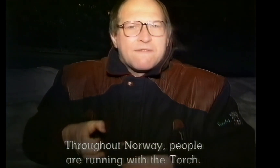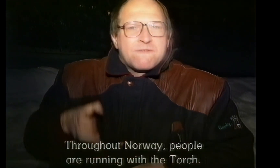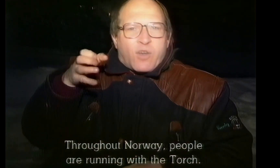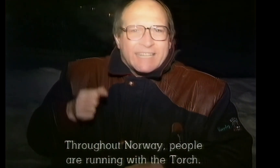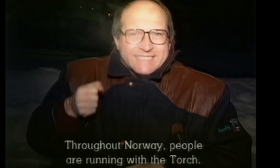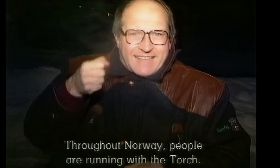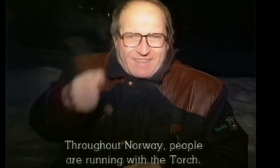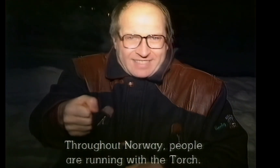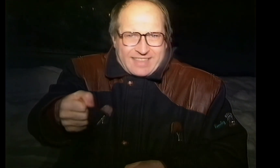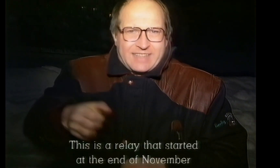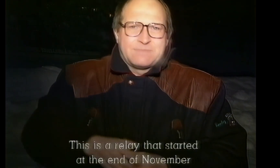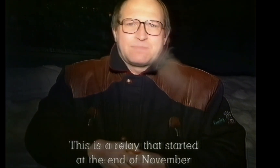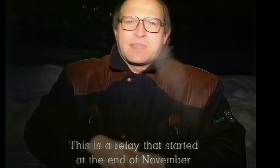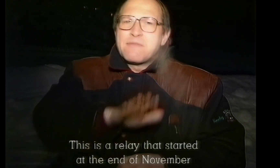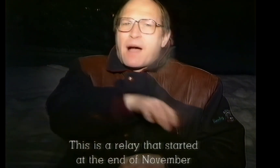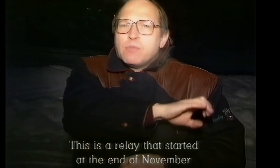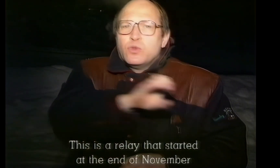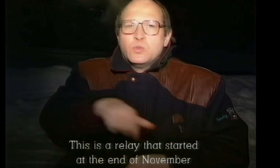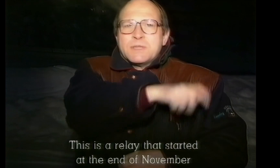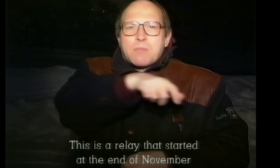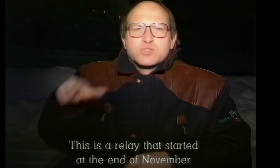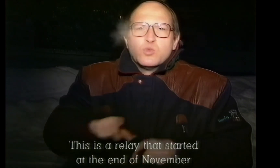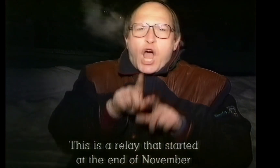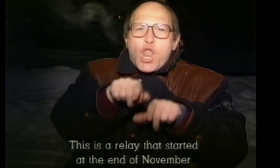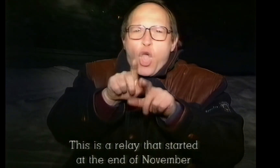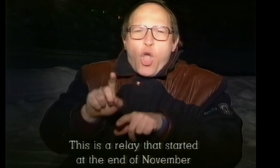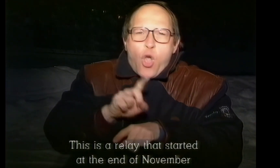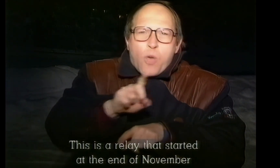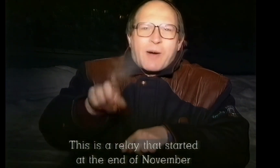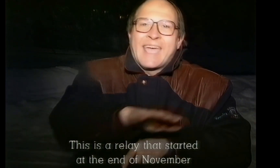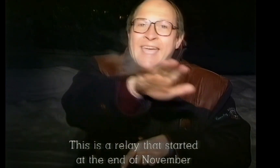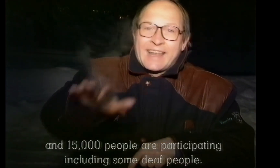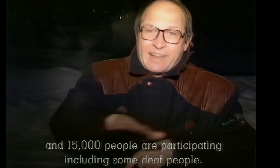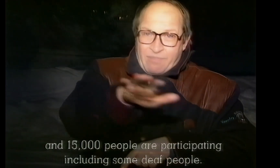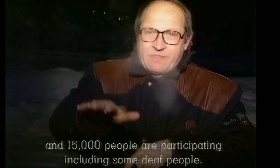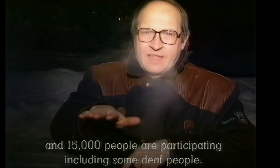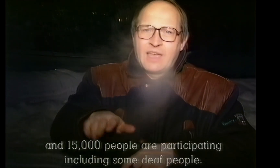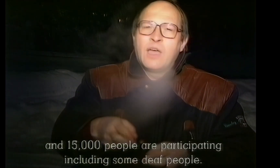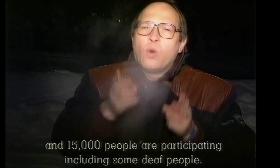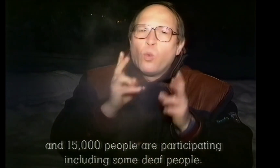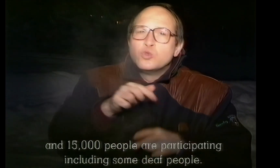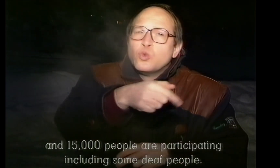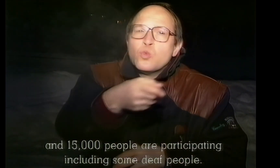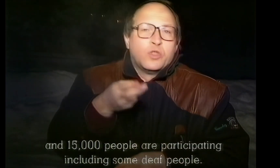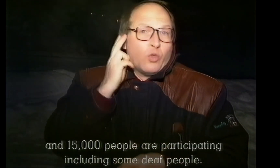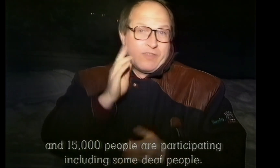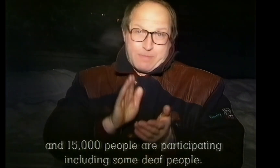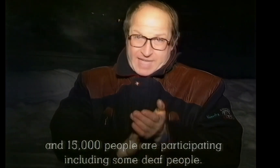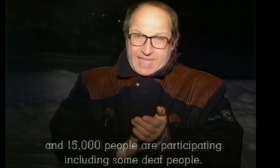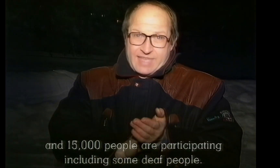Throughout Norway, people are engaged in running with a torch. This is a relay that started at the end of November, and